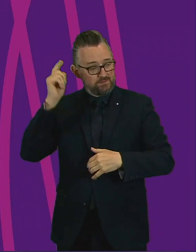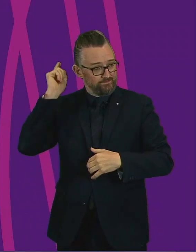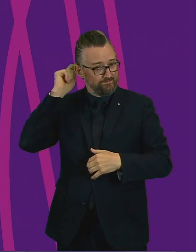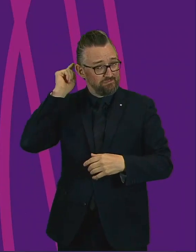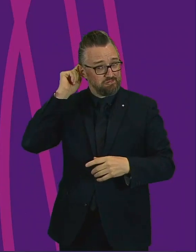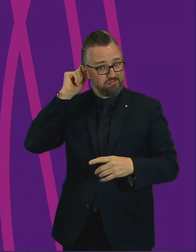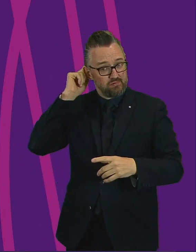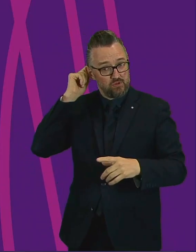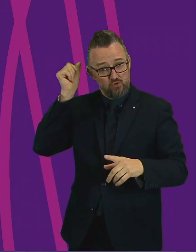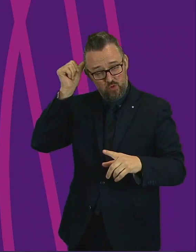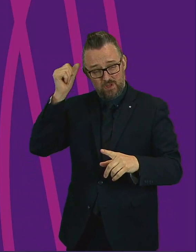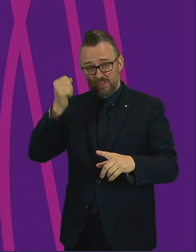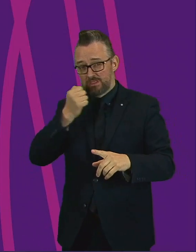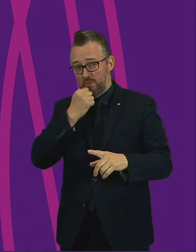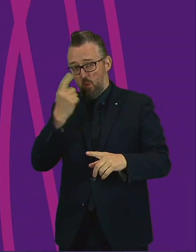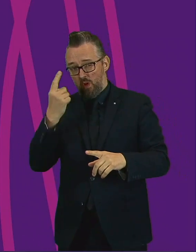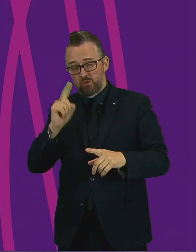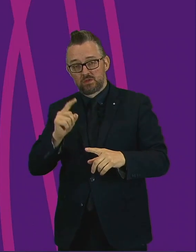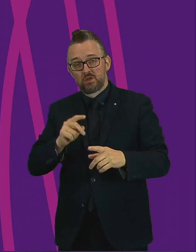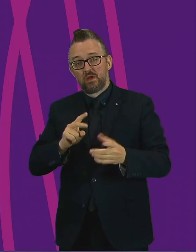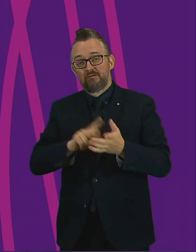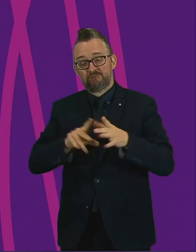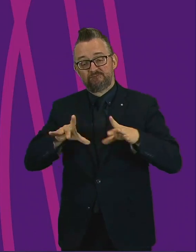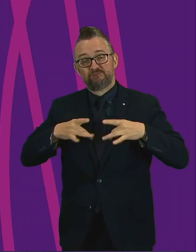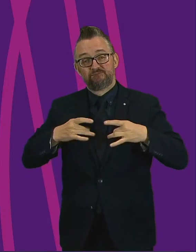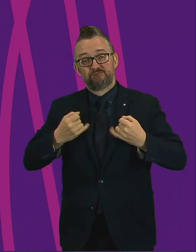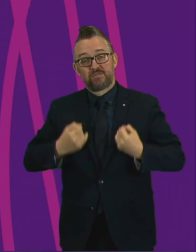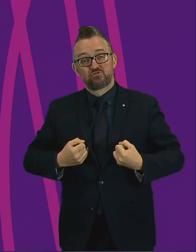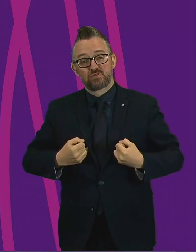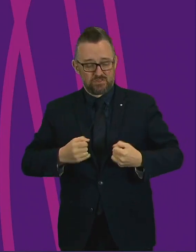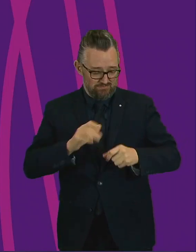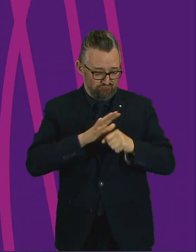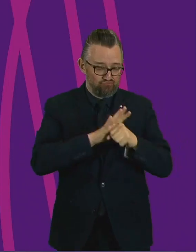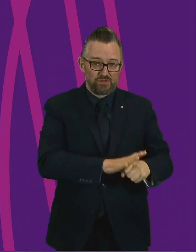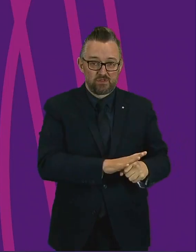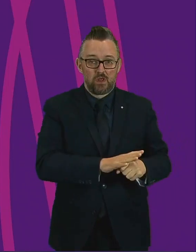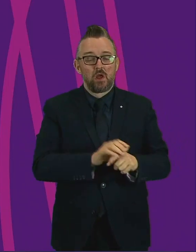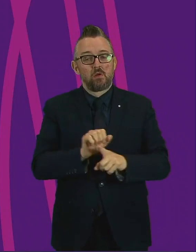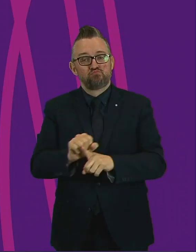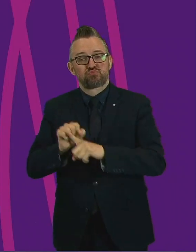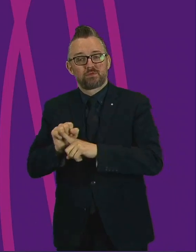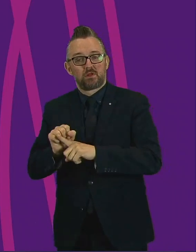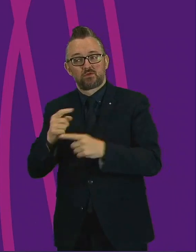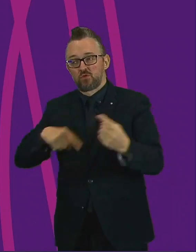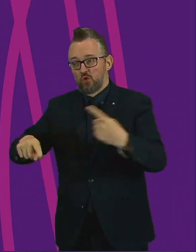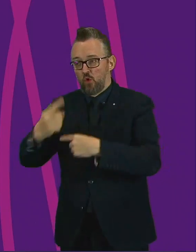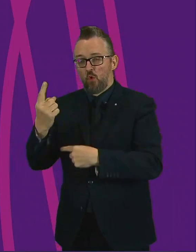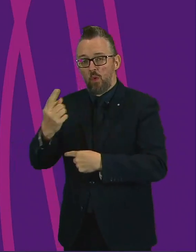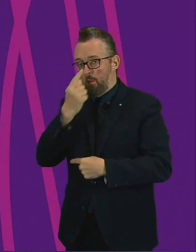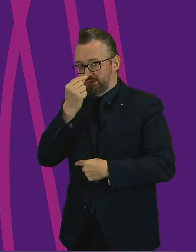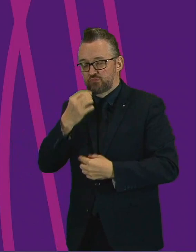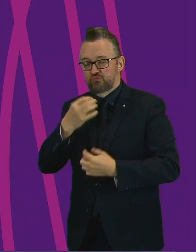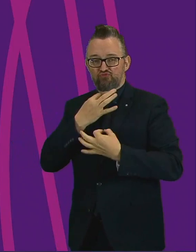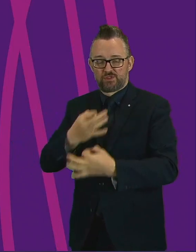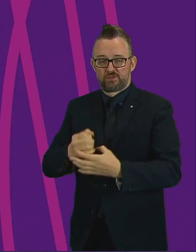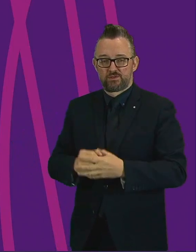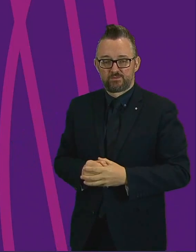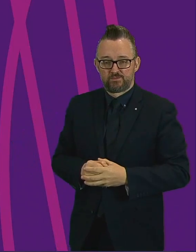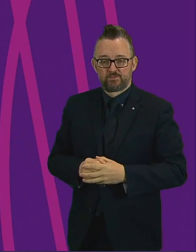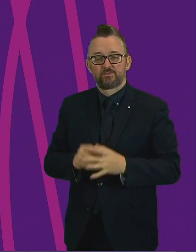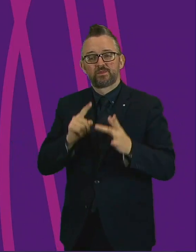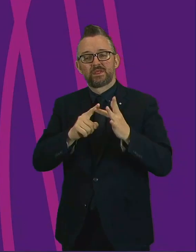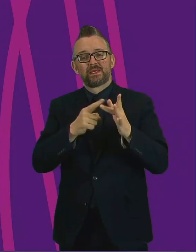driving imperative both of suppressing the virus overall and protecting those who are most at risk. Ian Gray to be followed by Julian Martin.